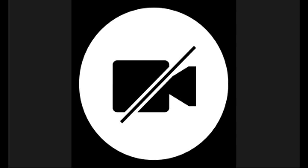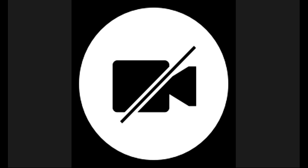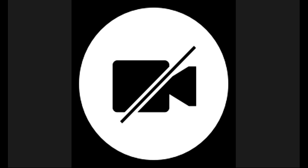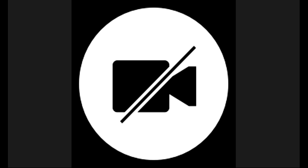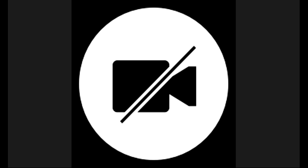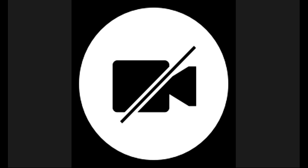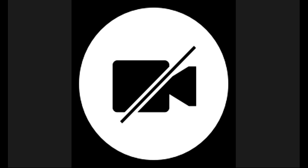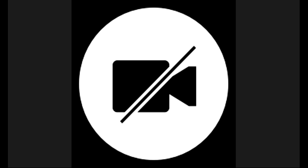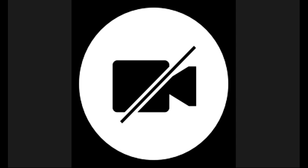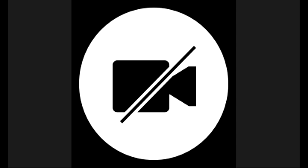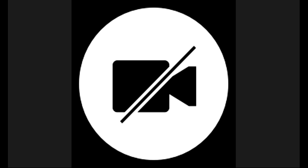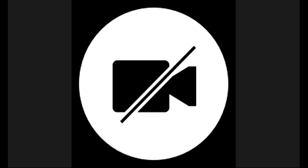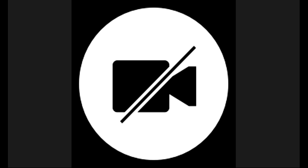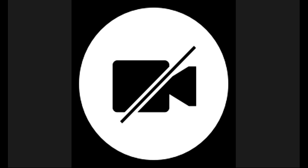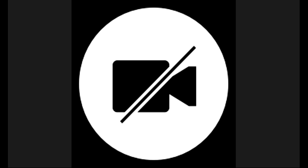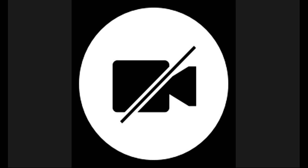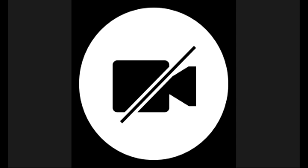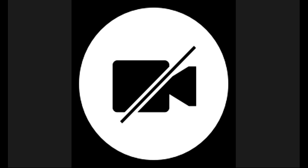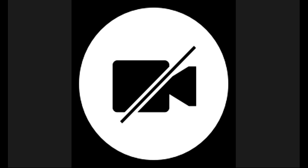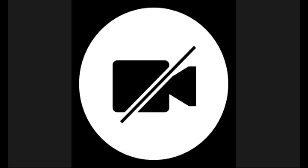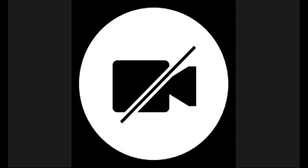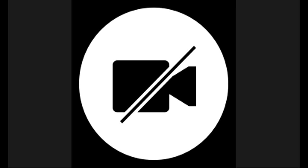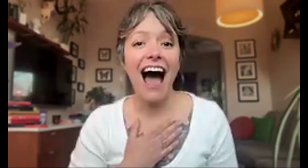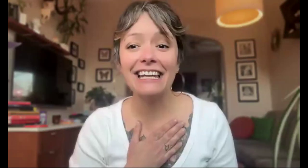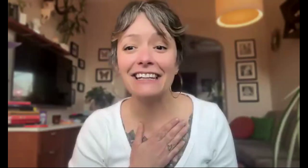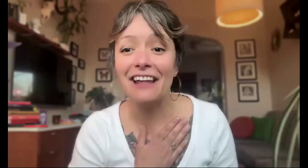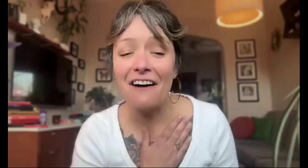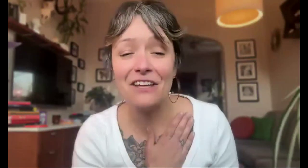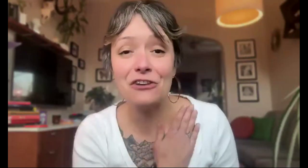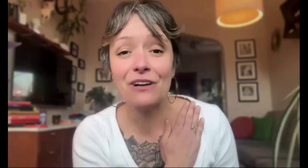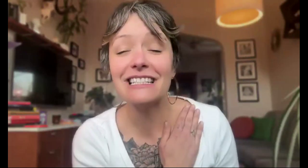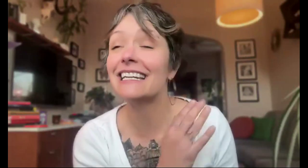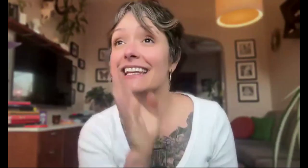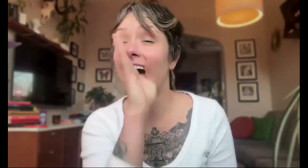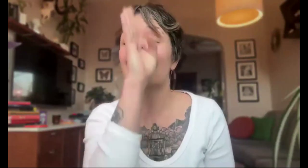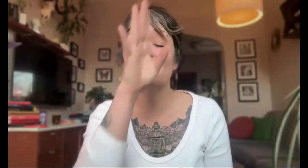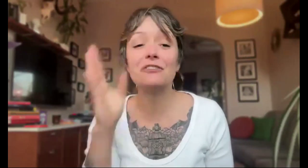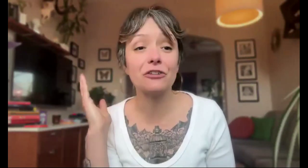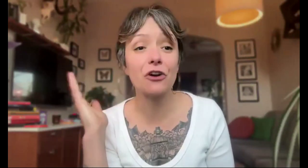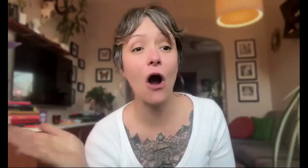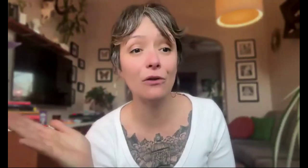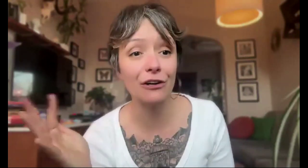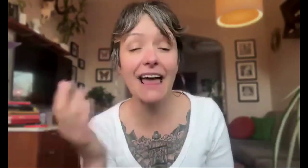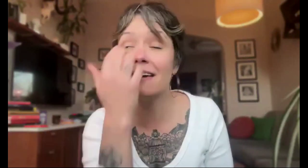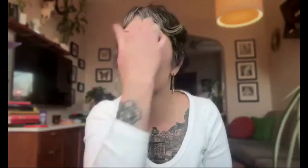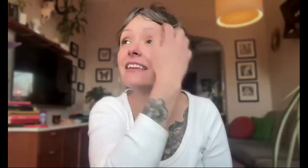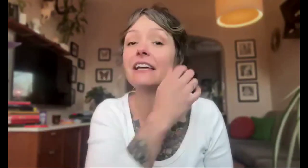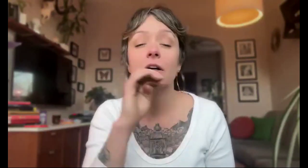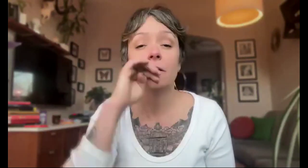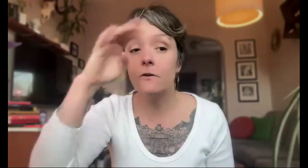"You have homework. I have to go look some more up." I love that I love that you guys are co-learning. And that's the thing, like, you